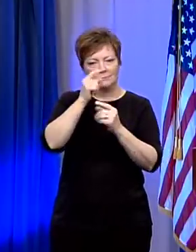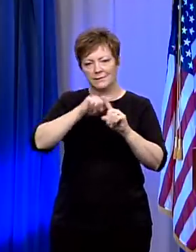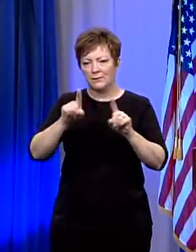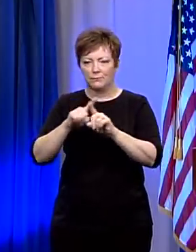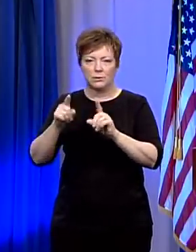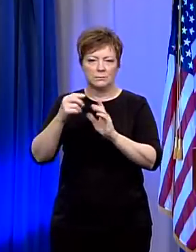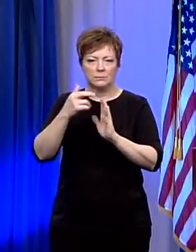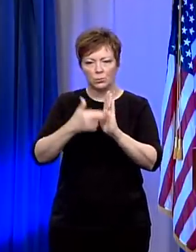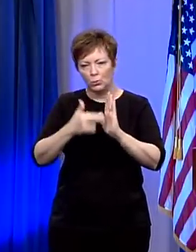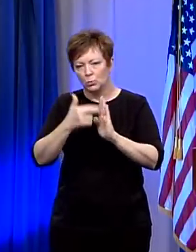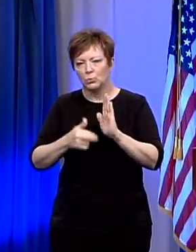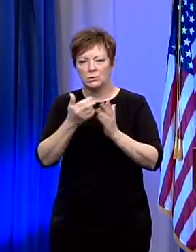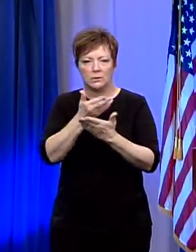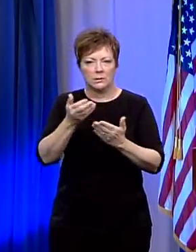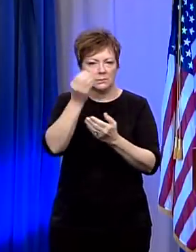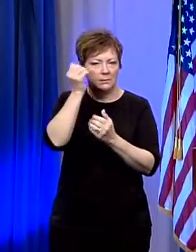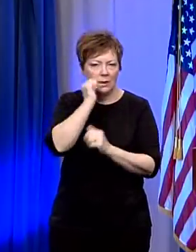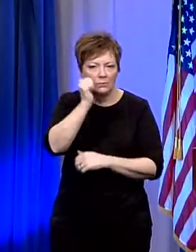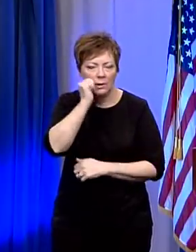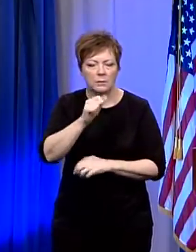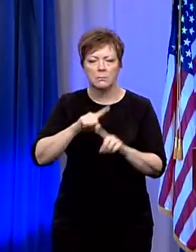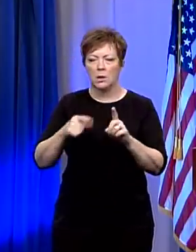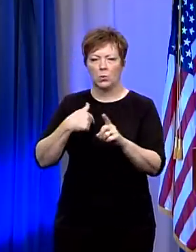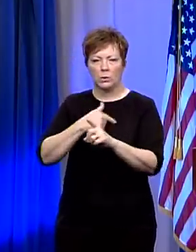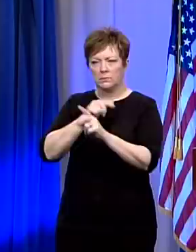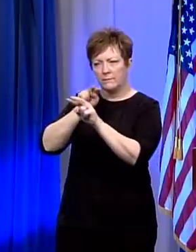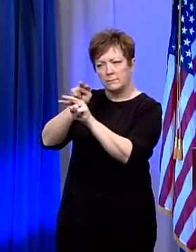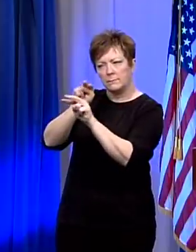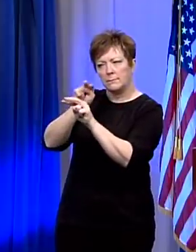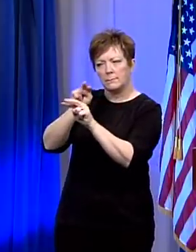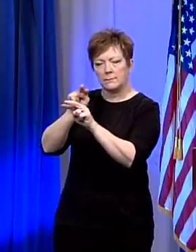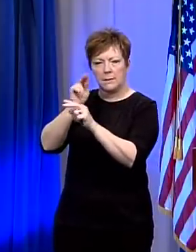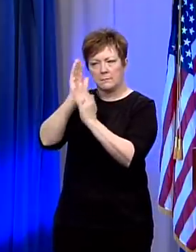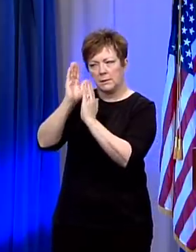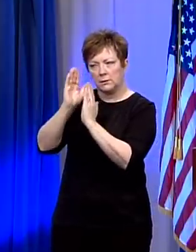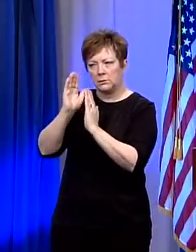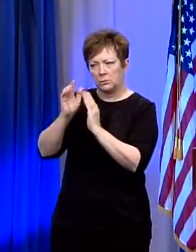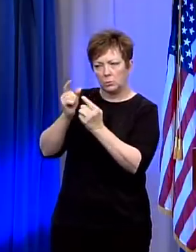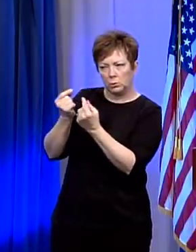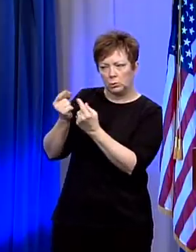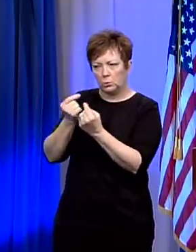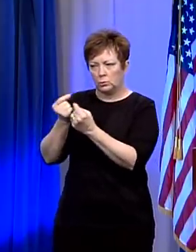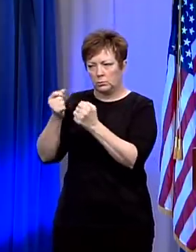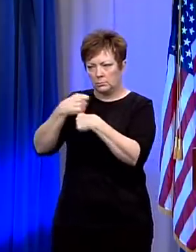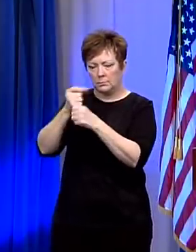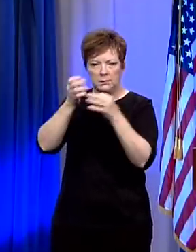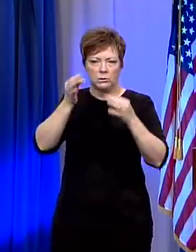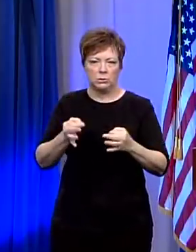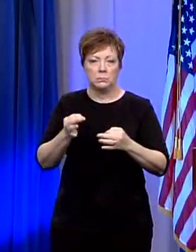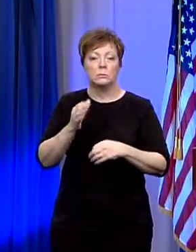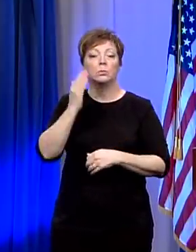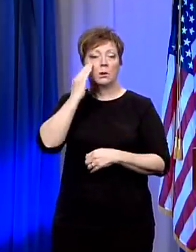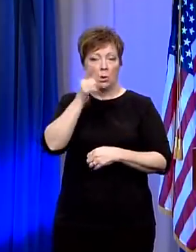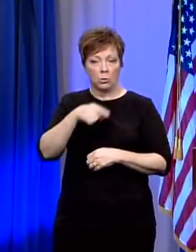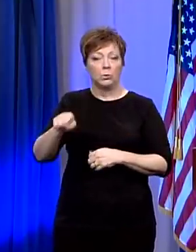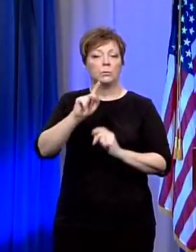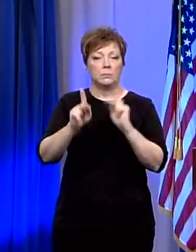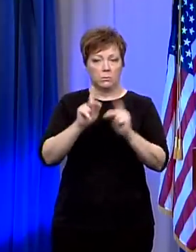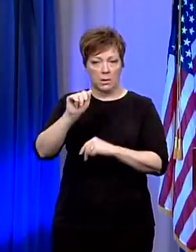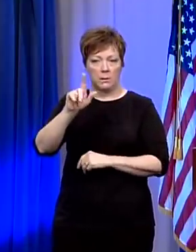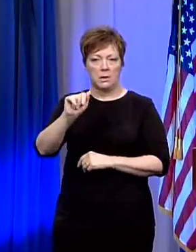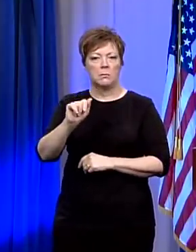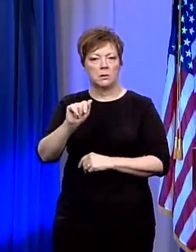are staying on top of the best available evidence that we have. We know that Alabamians actually are very resilient and do a great job